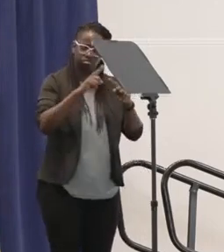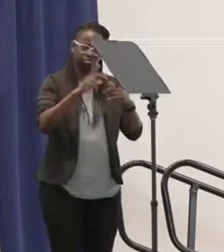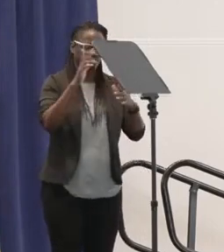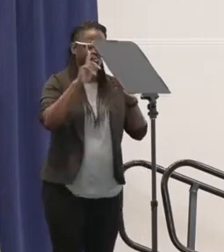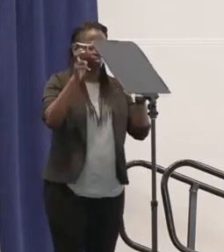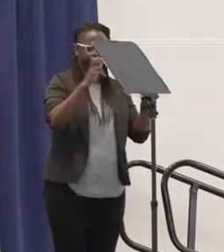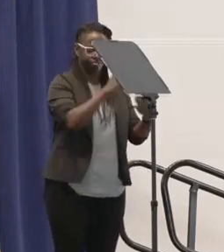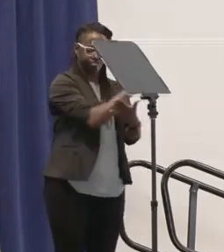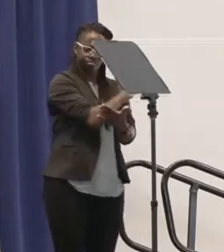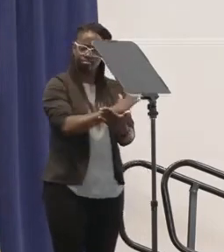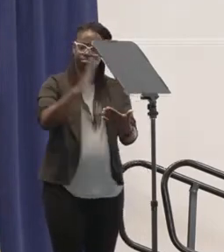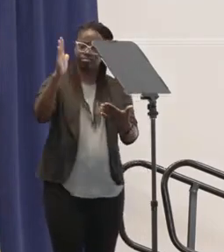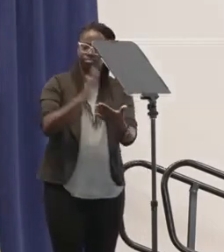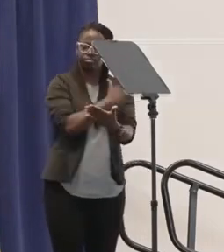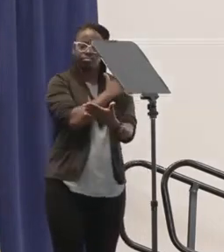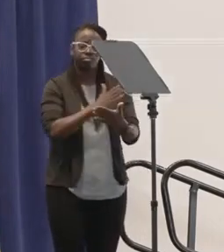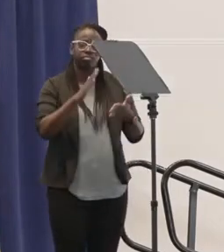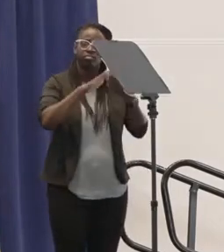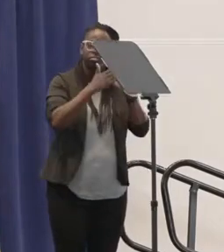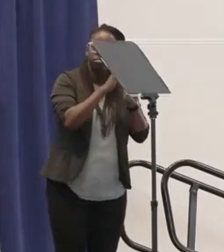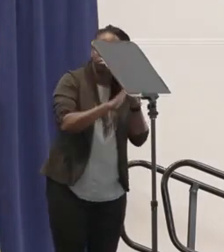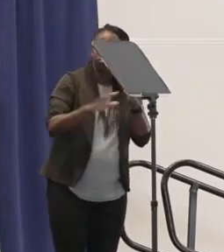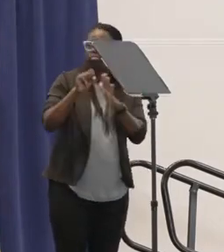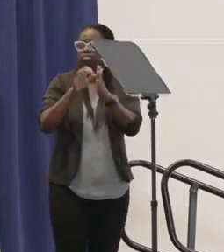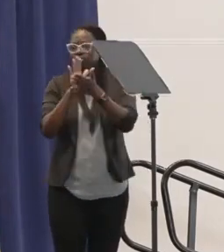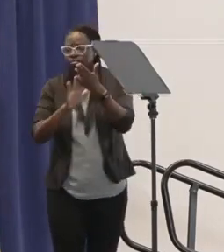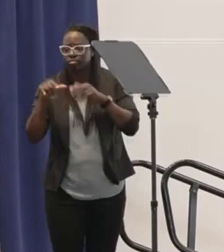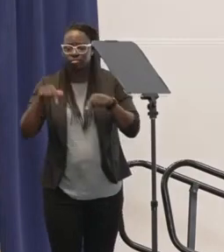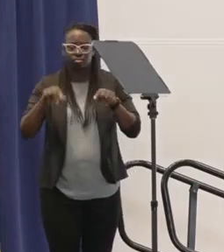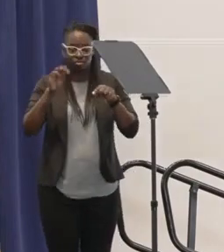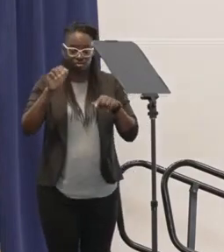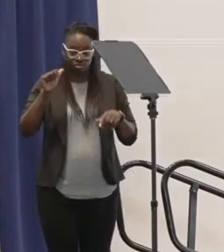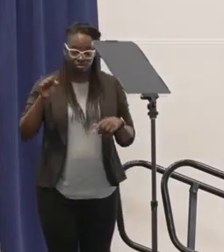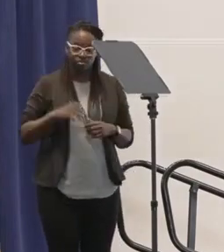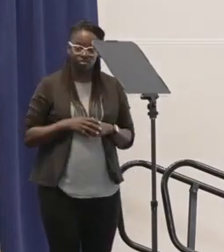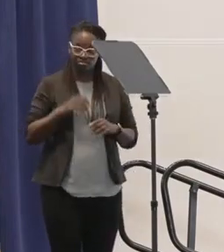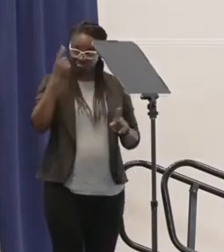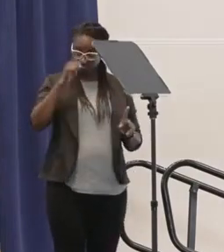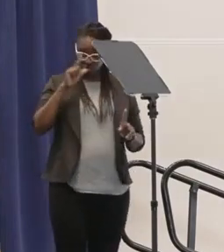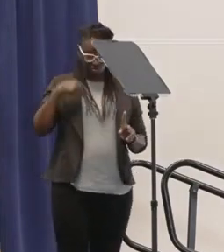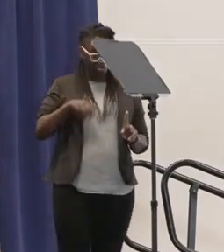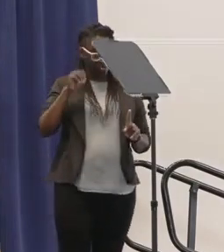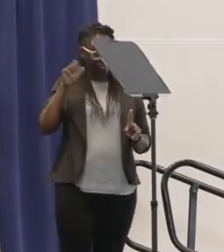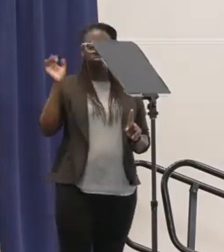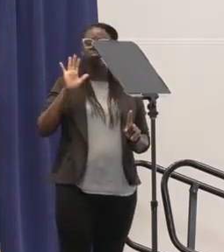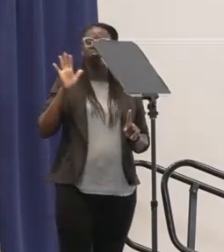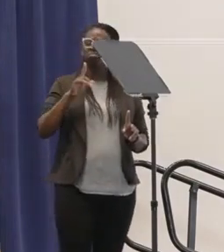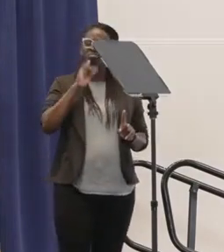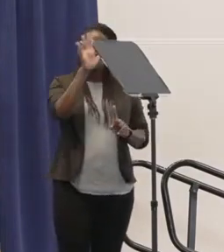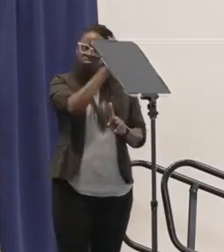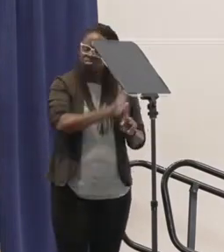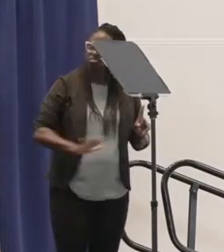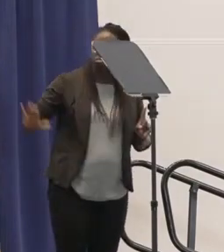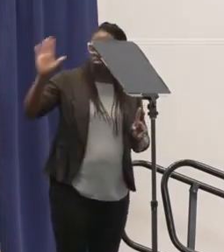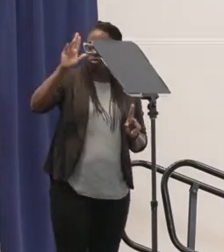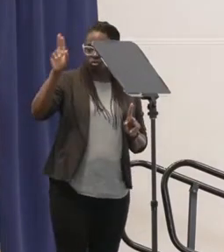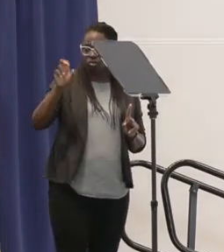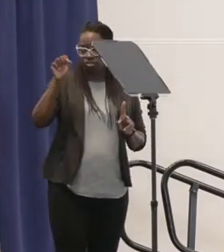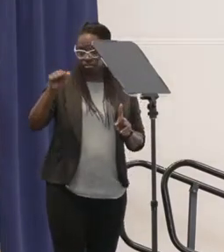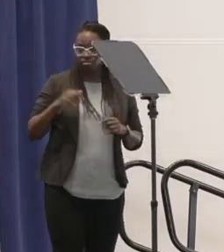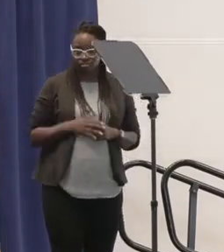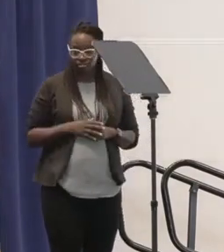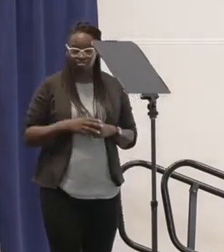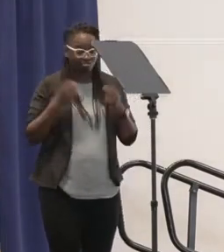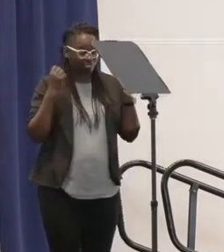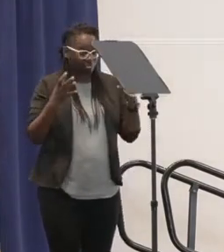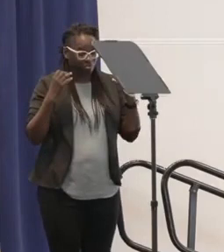college institutions that exist in Massachusetts and beyond. Believe it or not, there are many programs that you do every